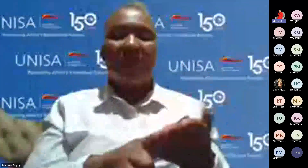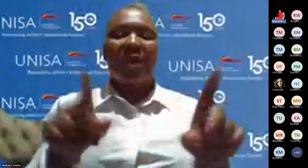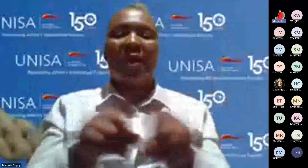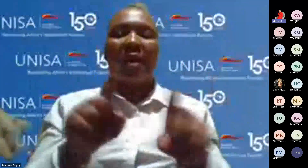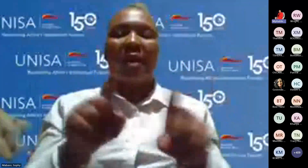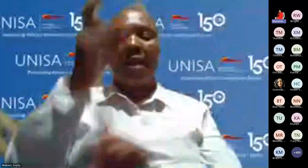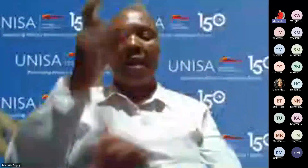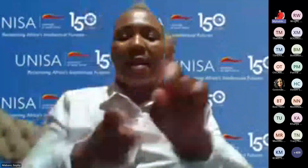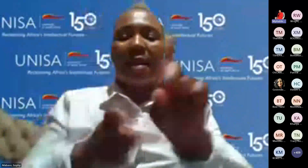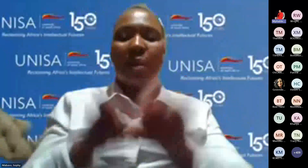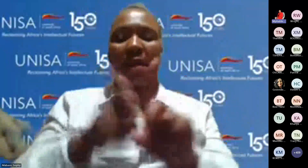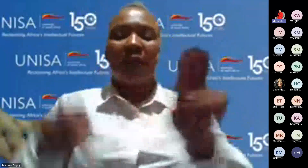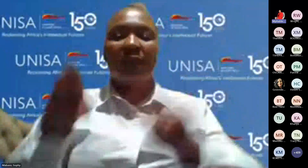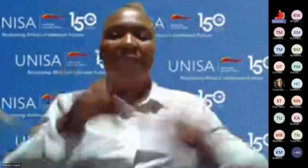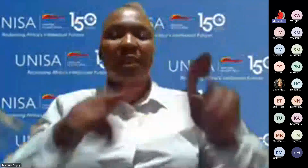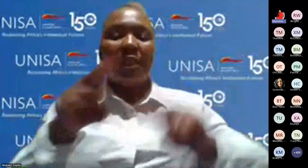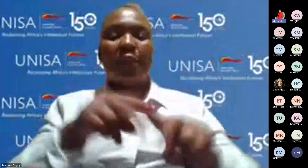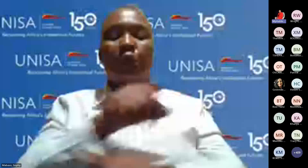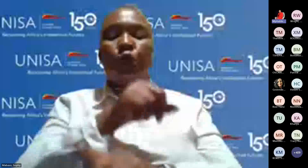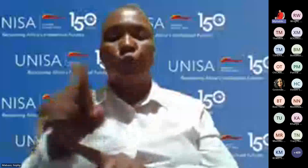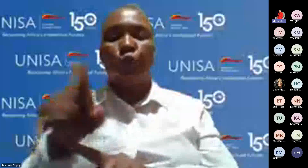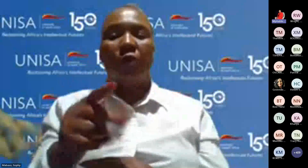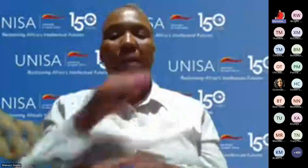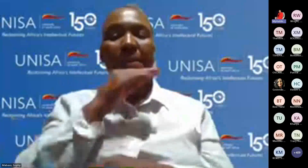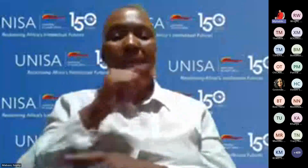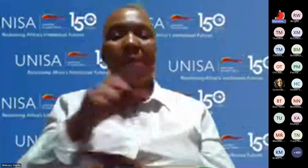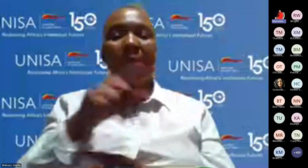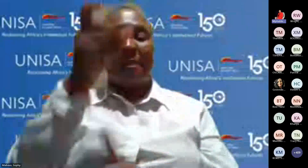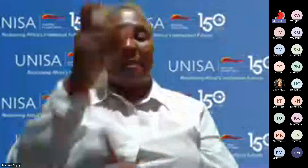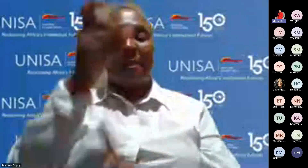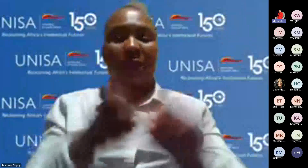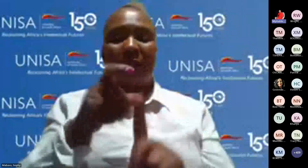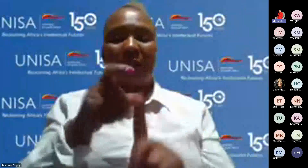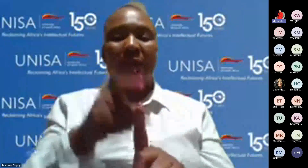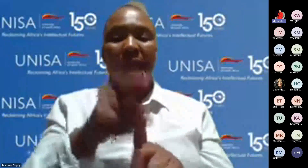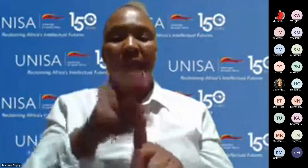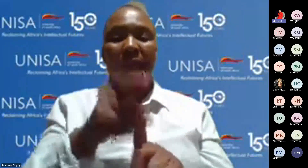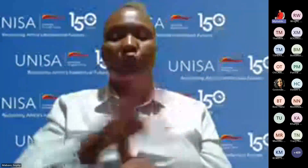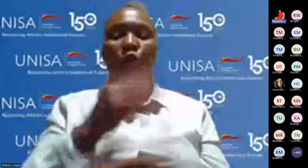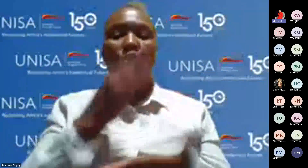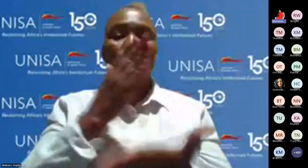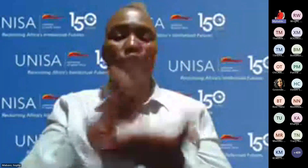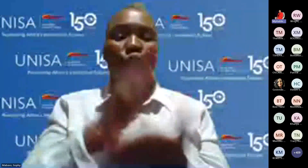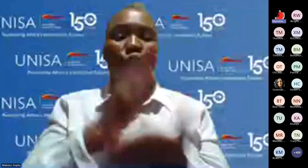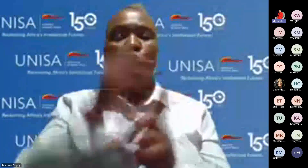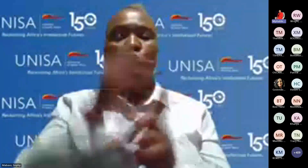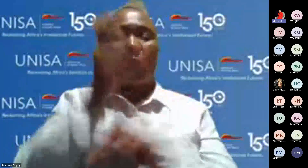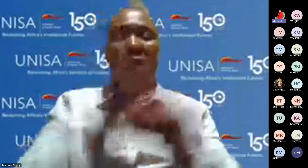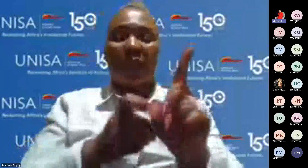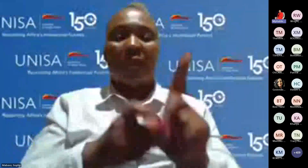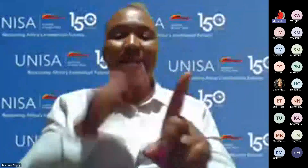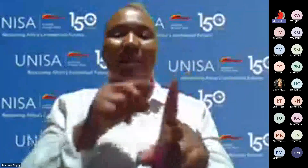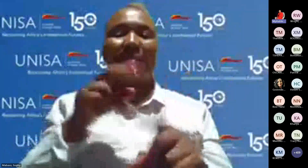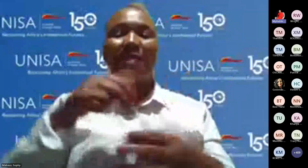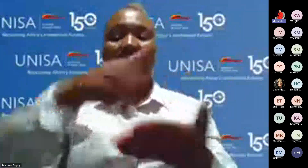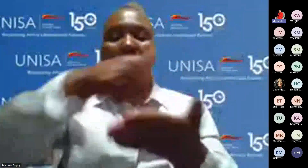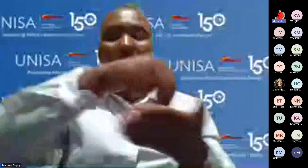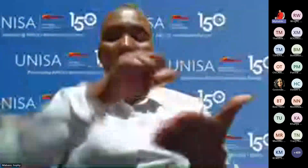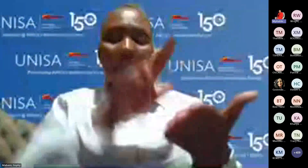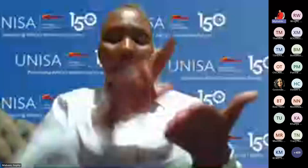person invigilating you, it's just that now this person is not a real person. It is an app that